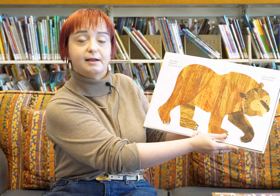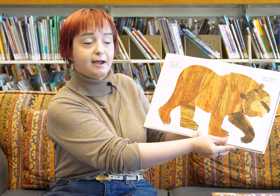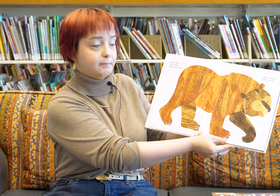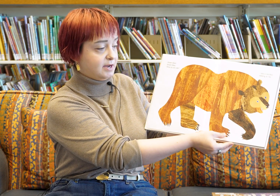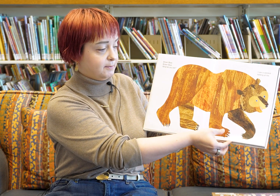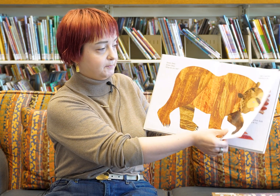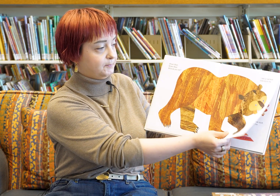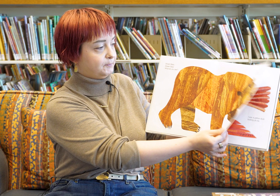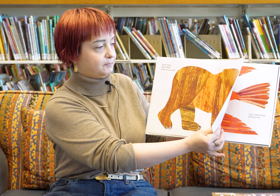at me.